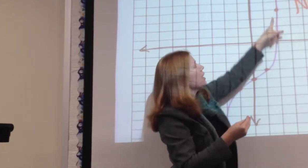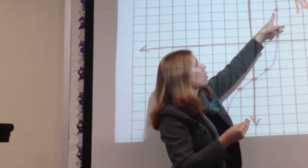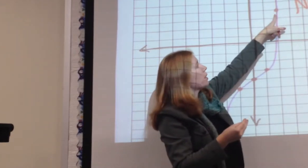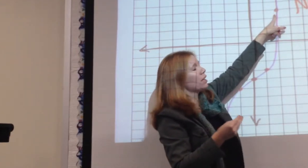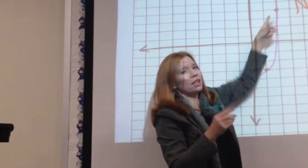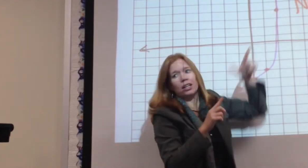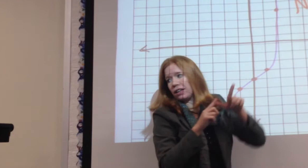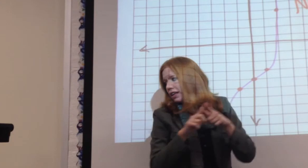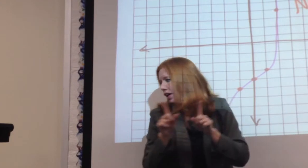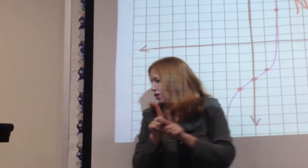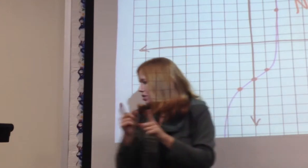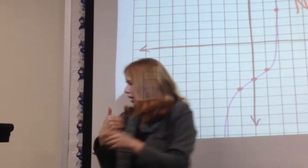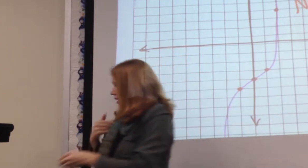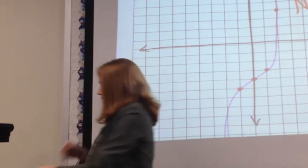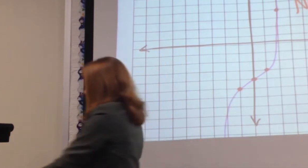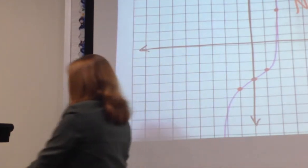up here, and then I also have